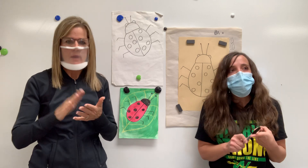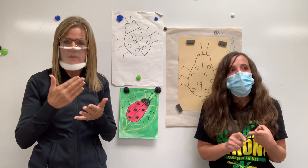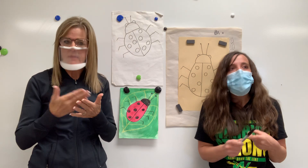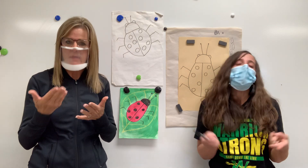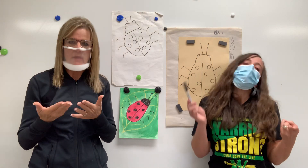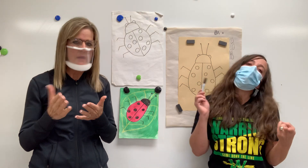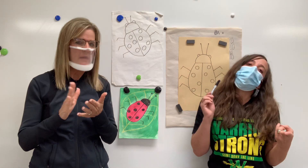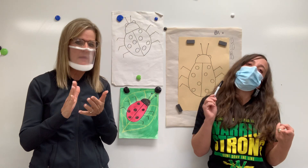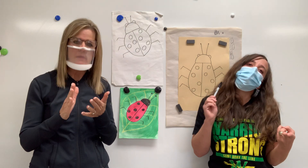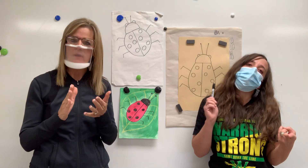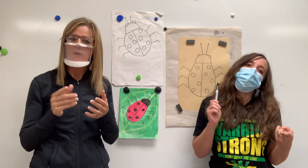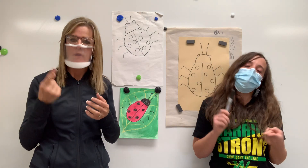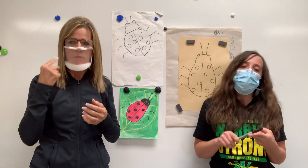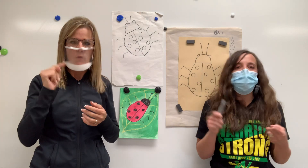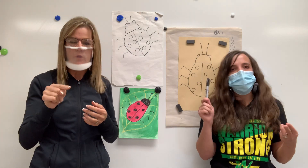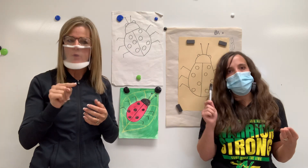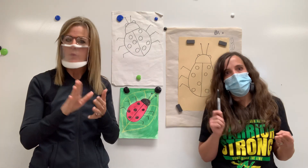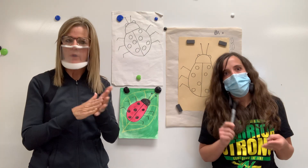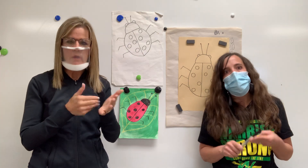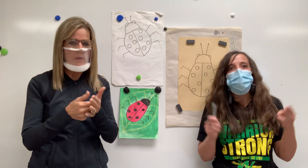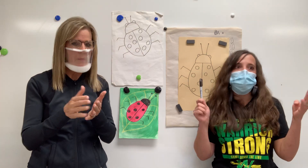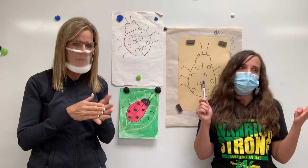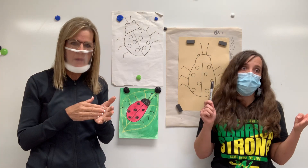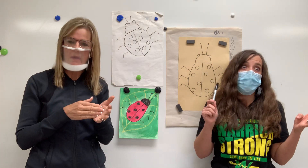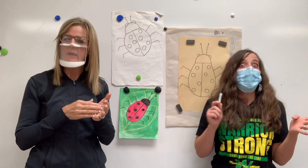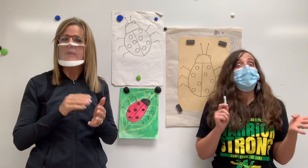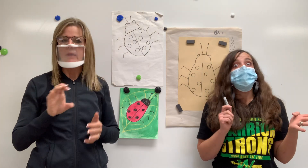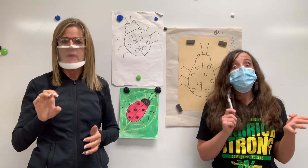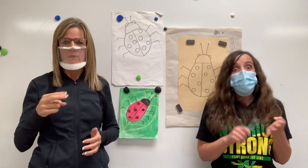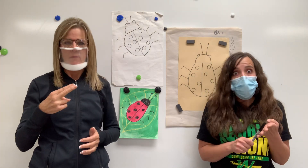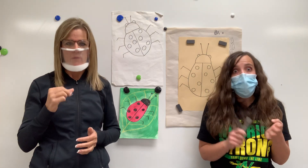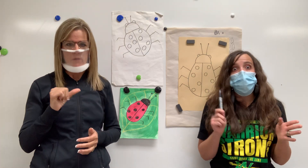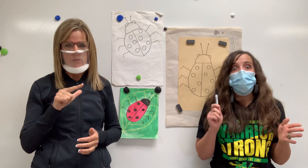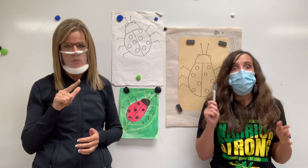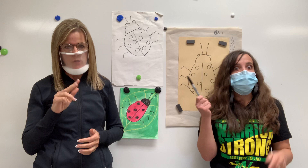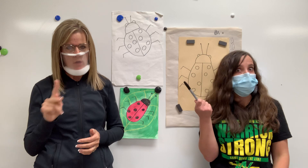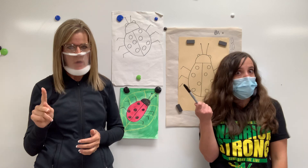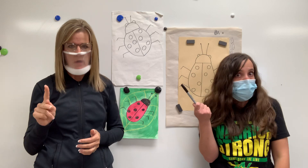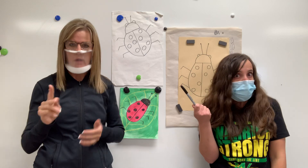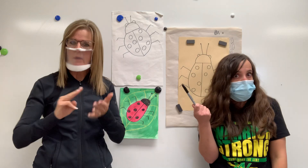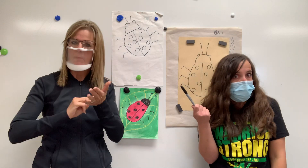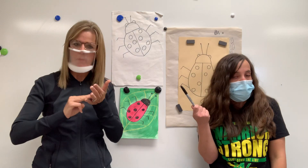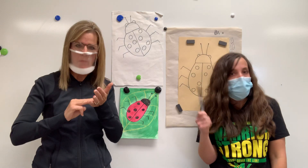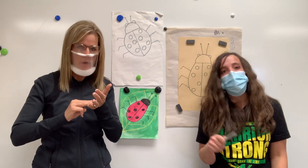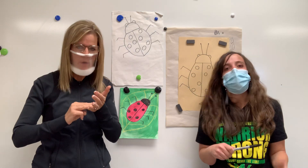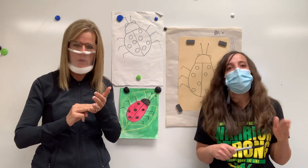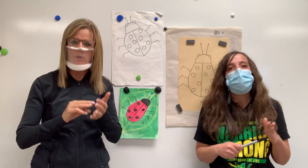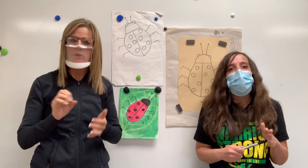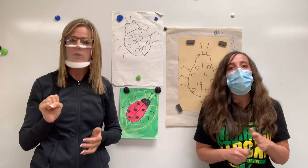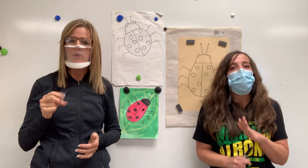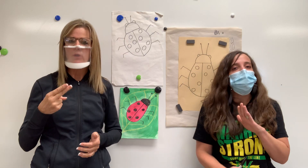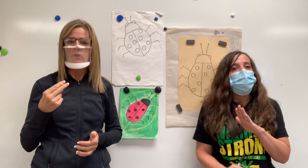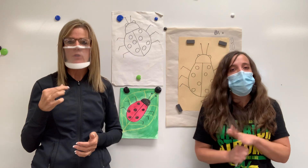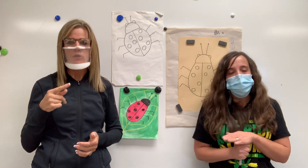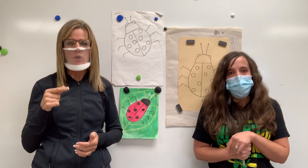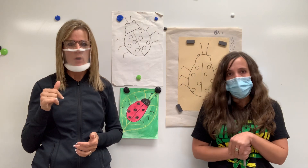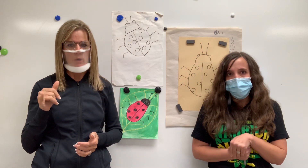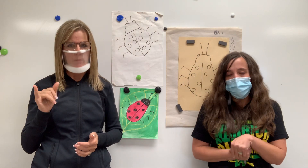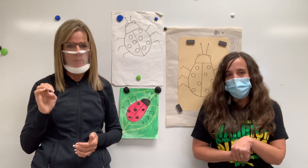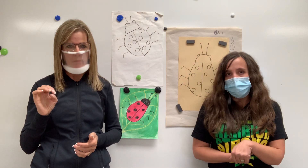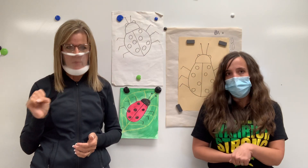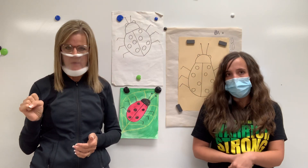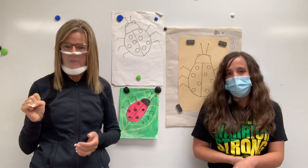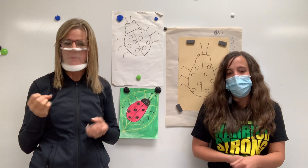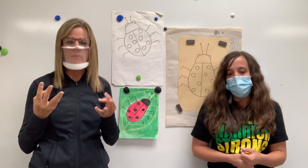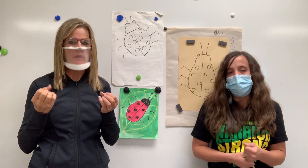to paint. We are going to use chalk pastel and oil pastel, marker, Sharpie sometimes. So I have lots of really